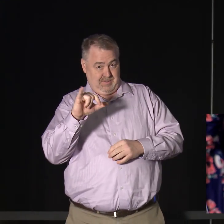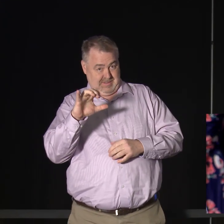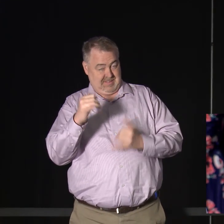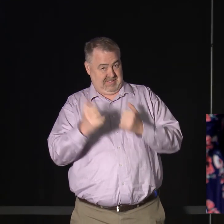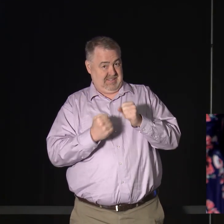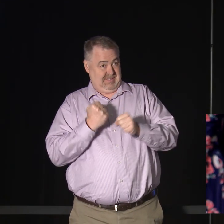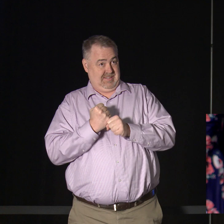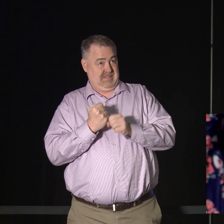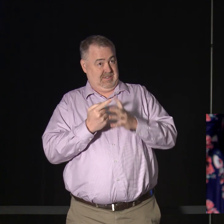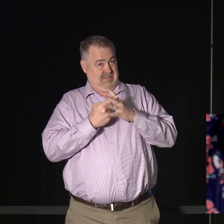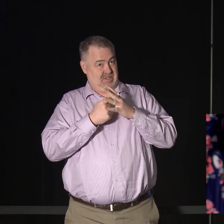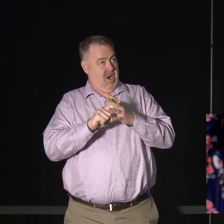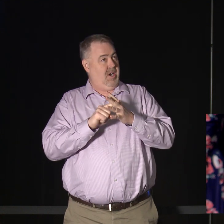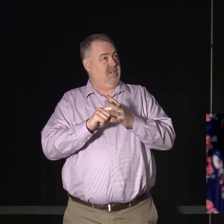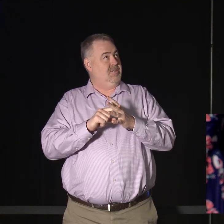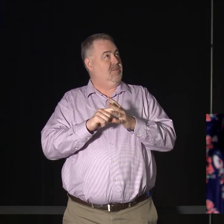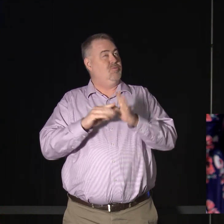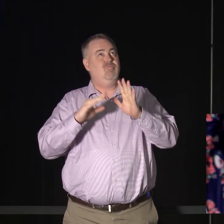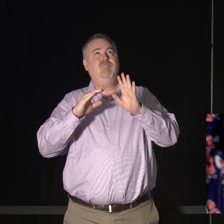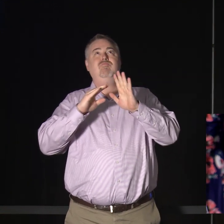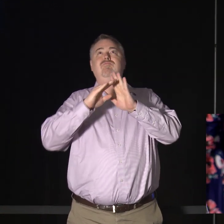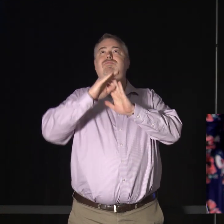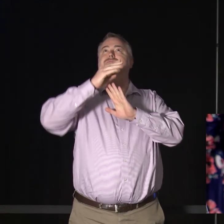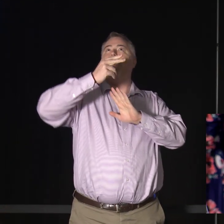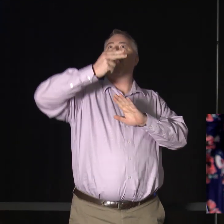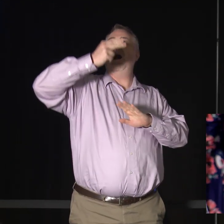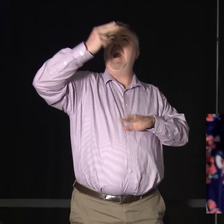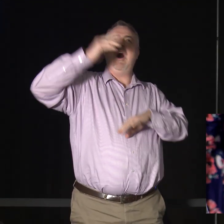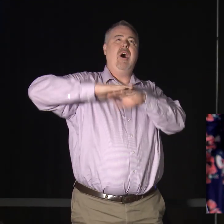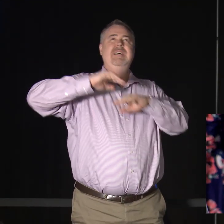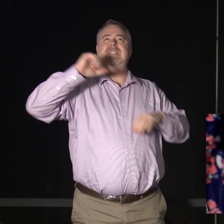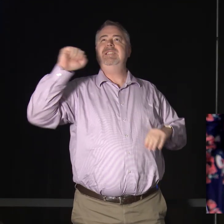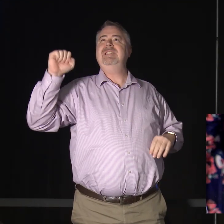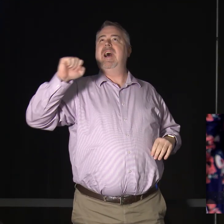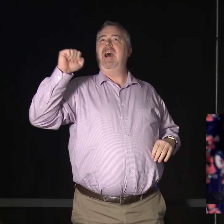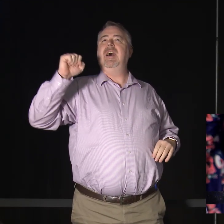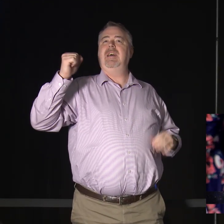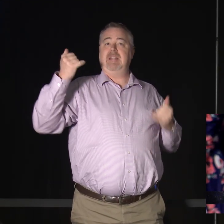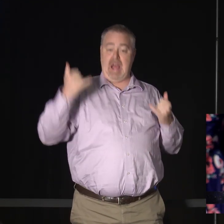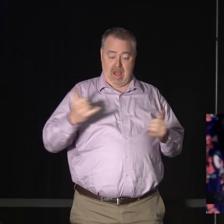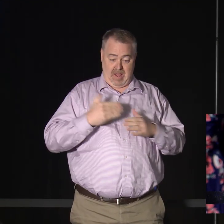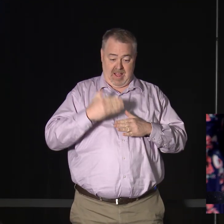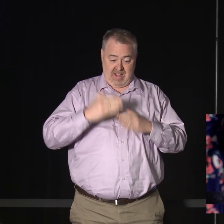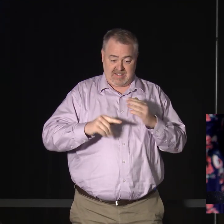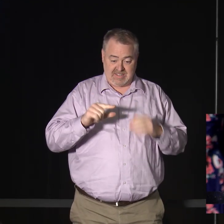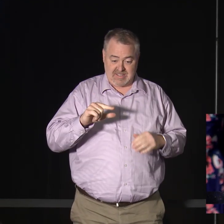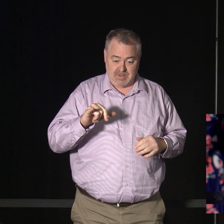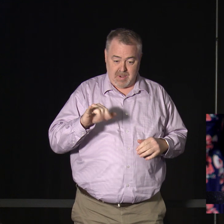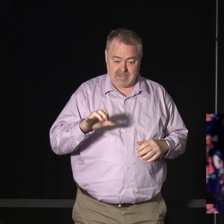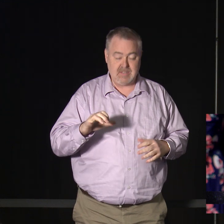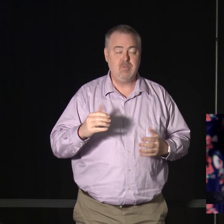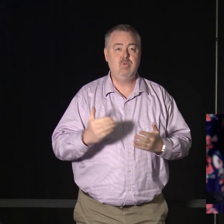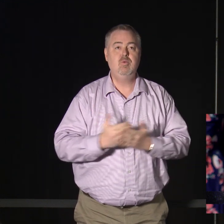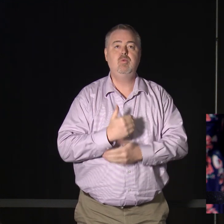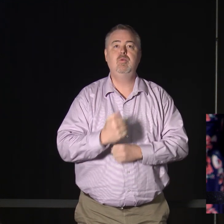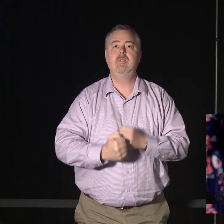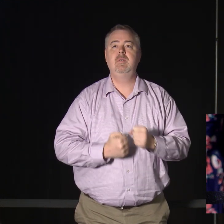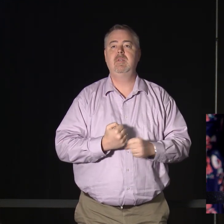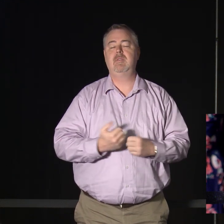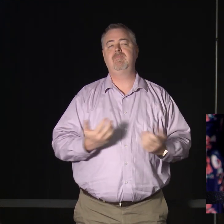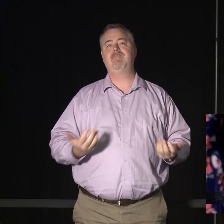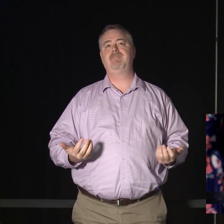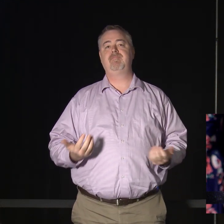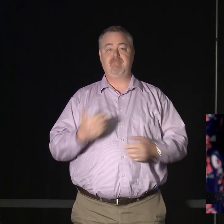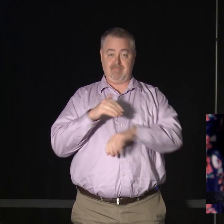we started on a high note. We started on a Sabbath. And now when we end GYC, we end on a new year. And